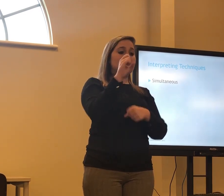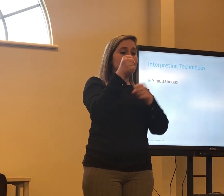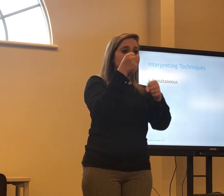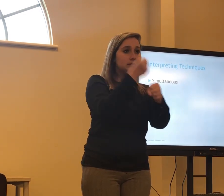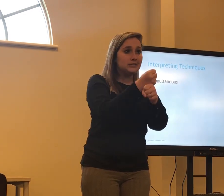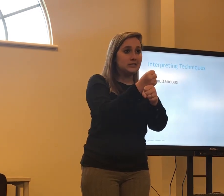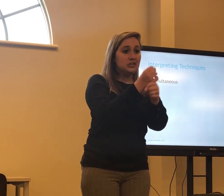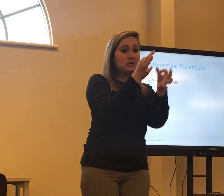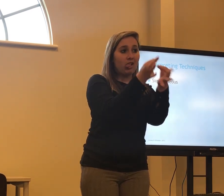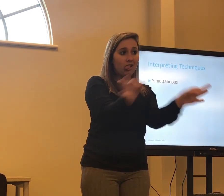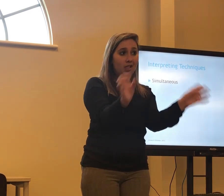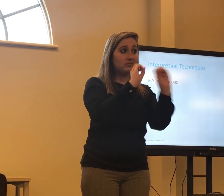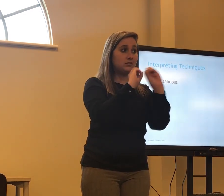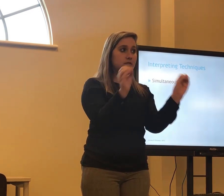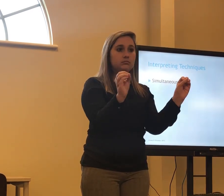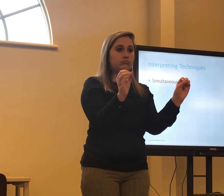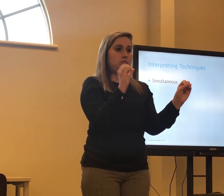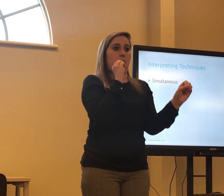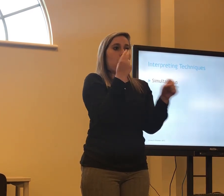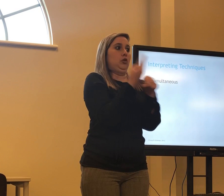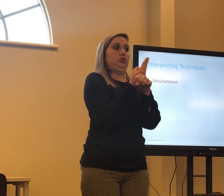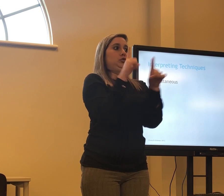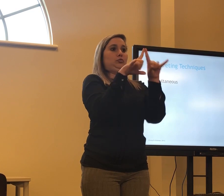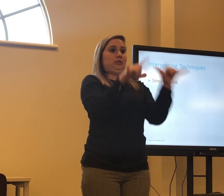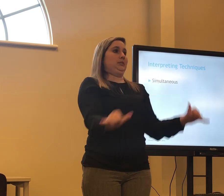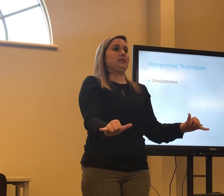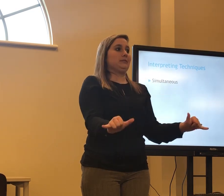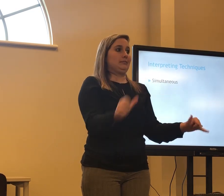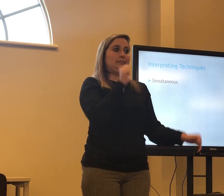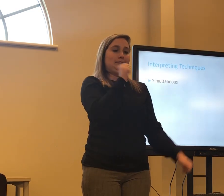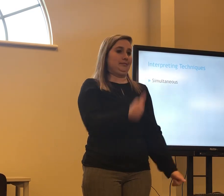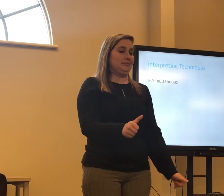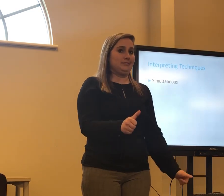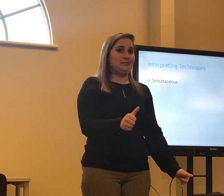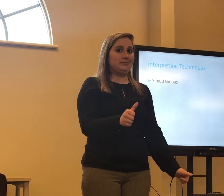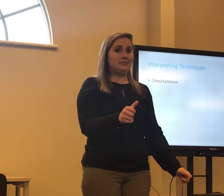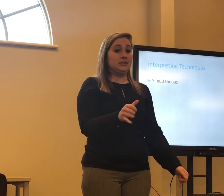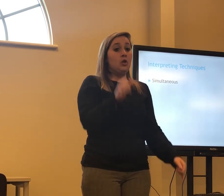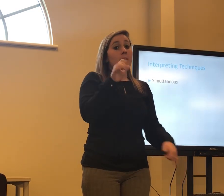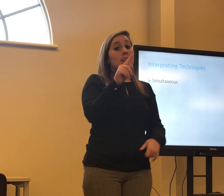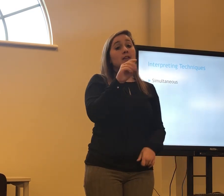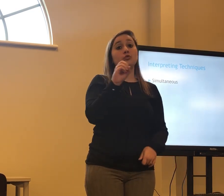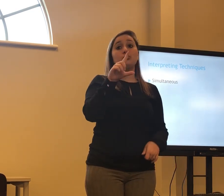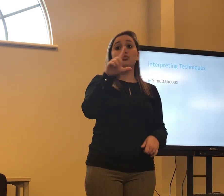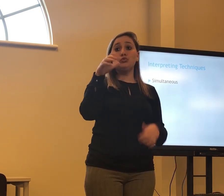interpreting. So that's one tool, that's one great thing we can use when the time is right.